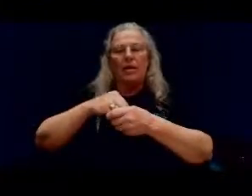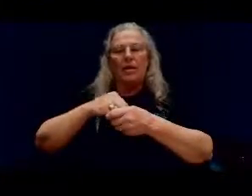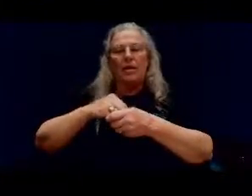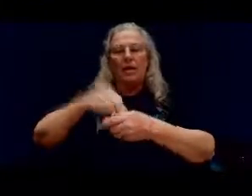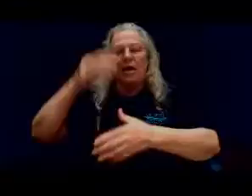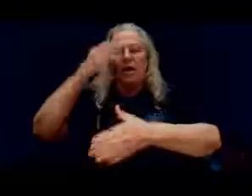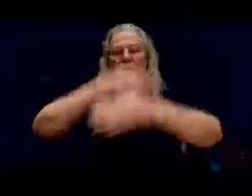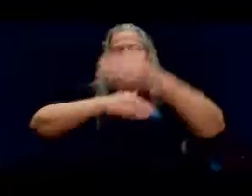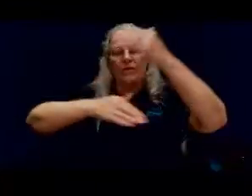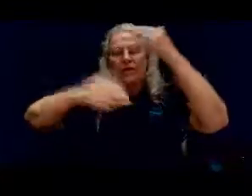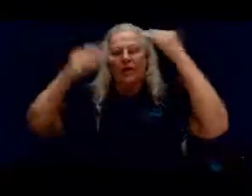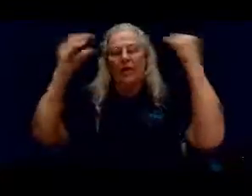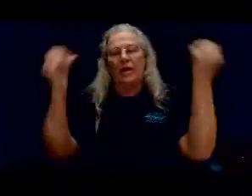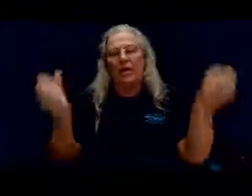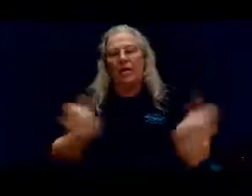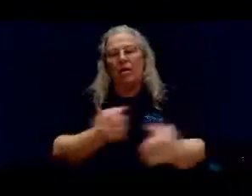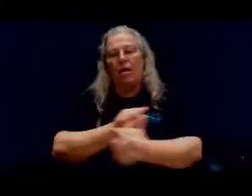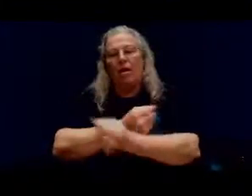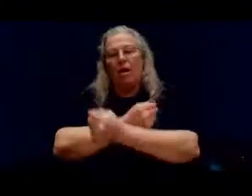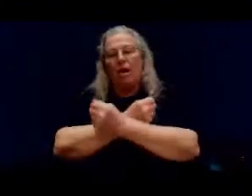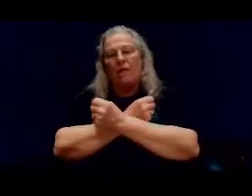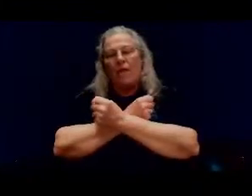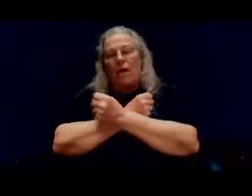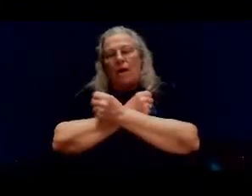In heavenly love